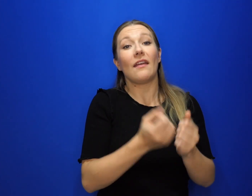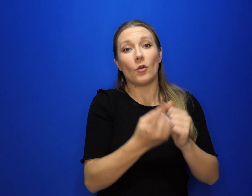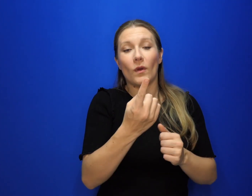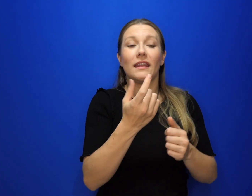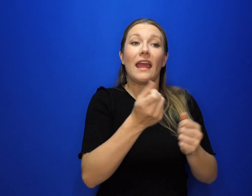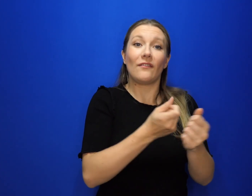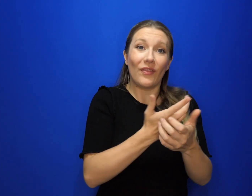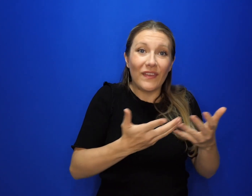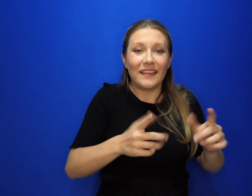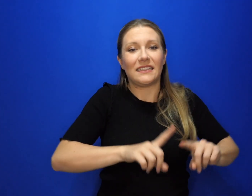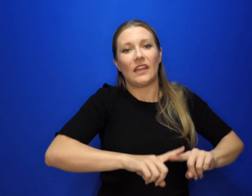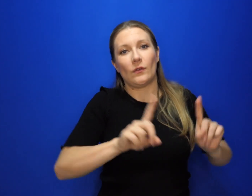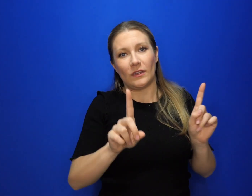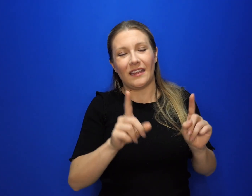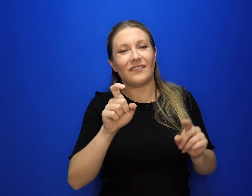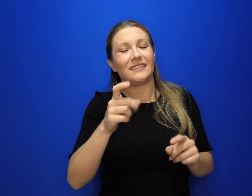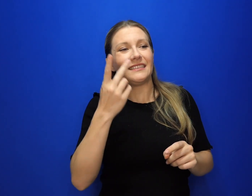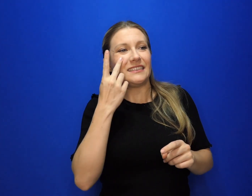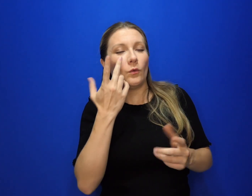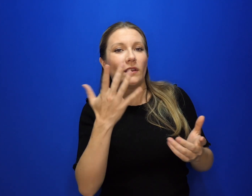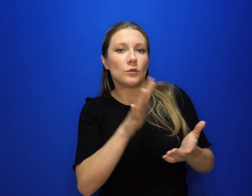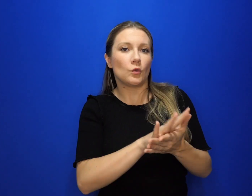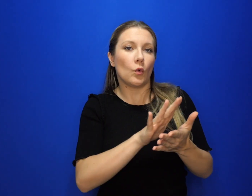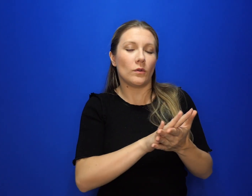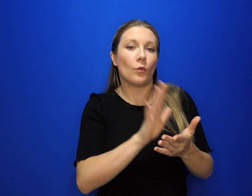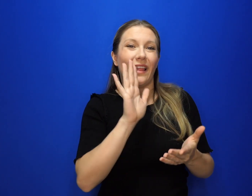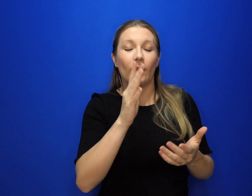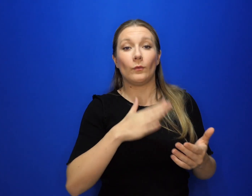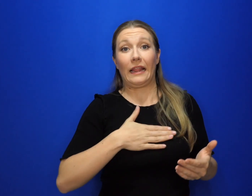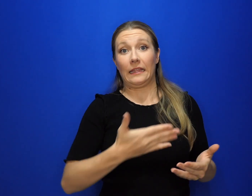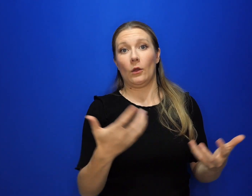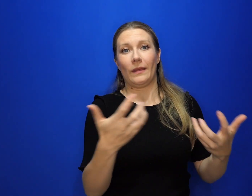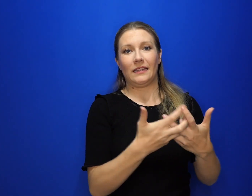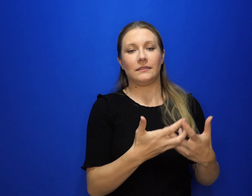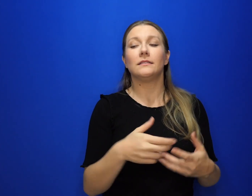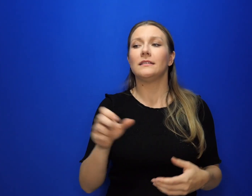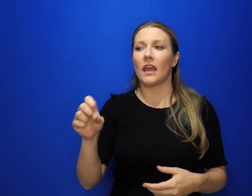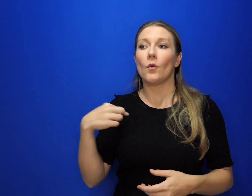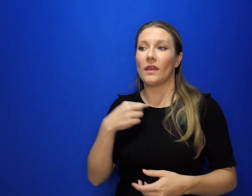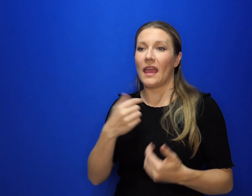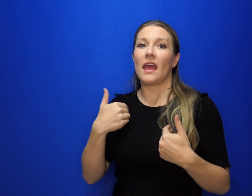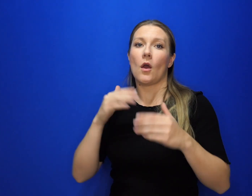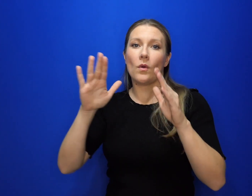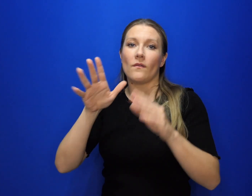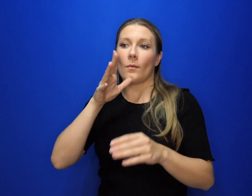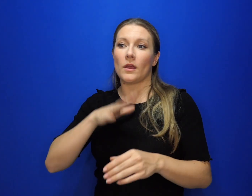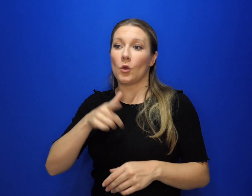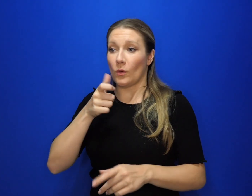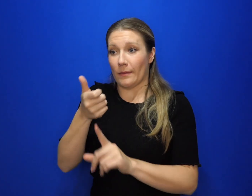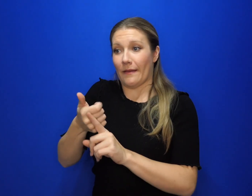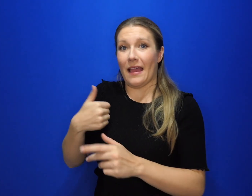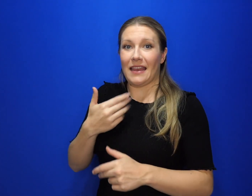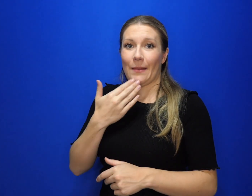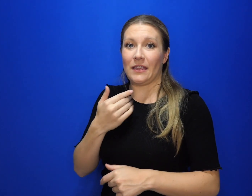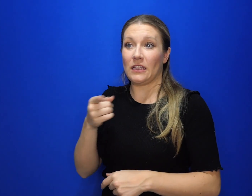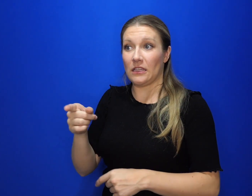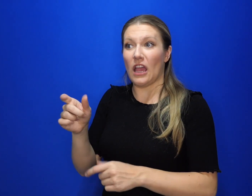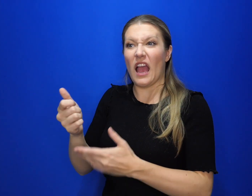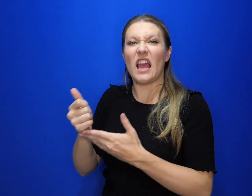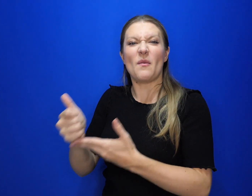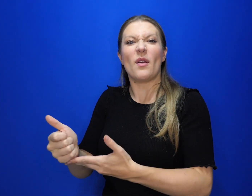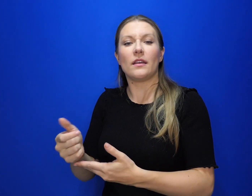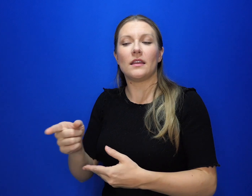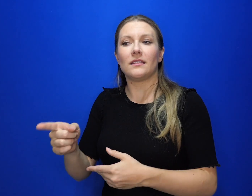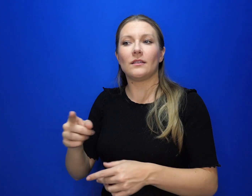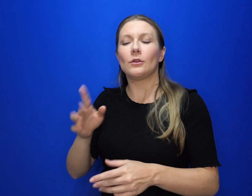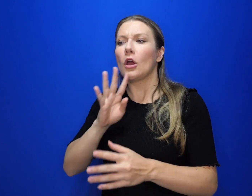different. You kind of have to see what the school can accommodate. Yeah. We had a wonderful woman who's like, I have diabetes, I can help. And then we were